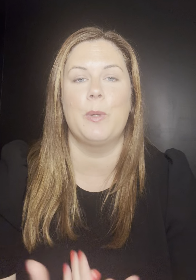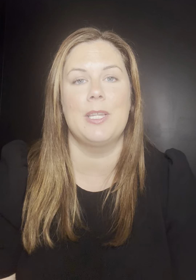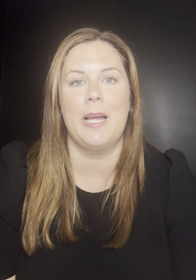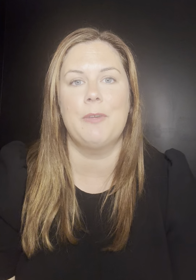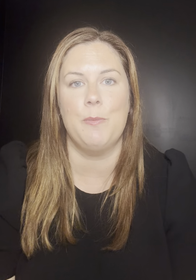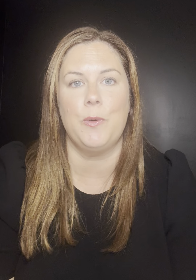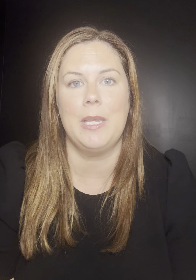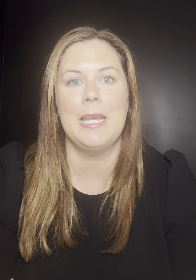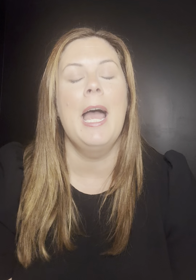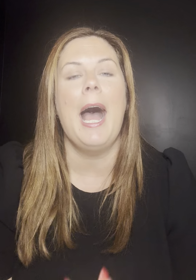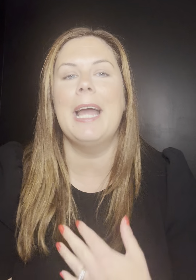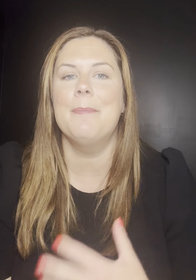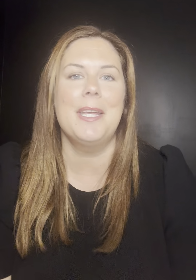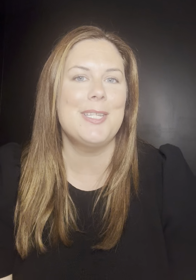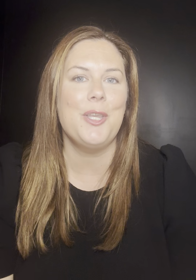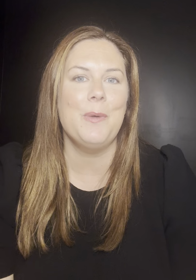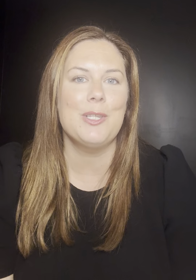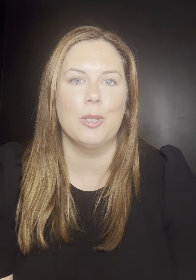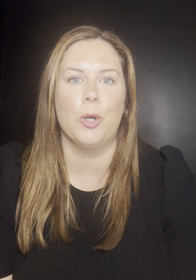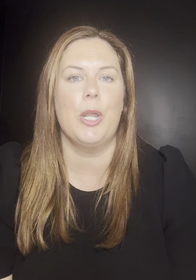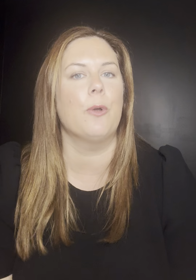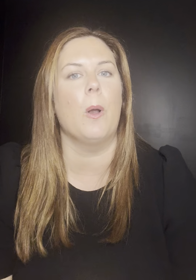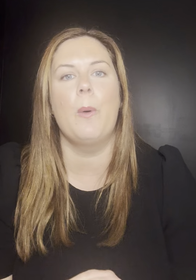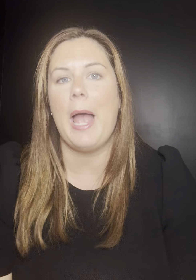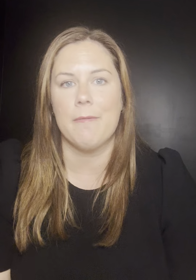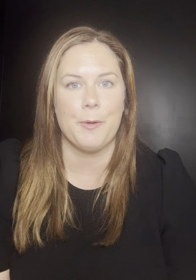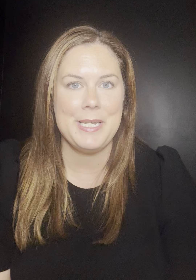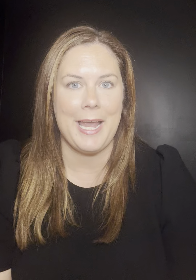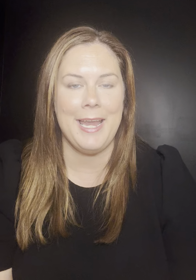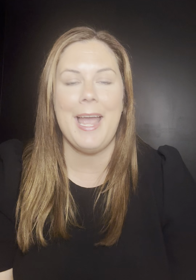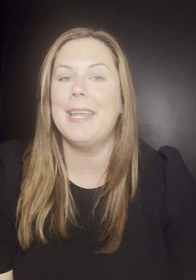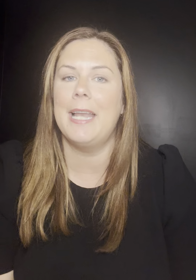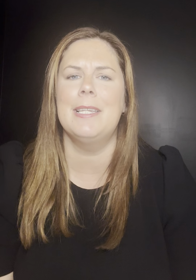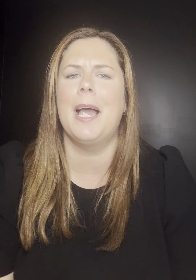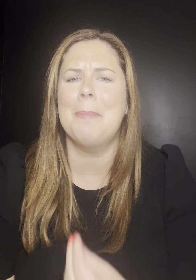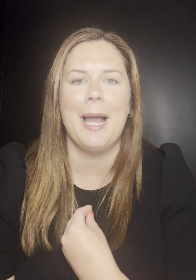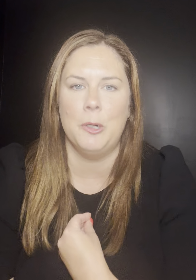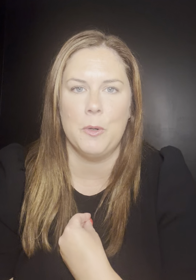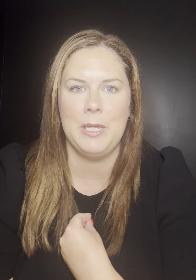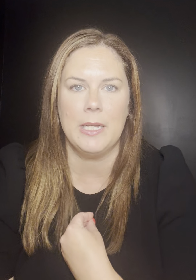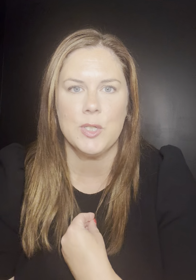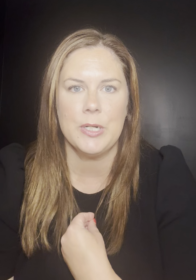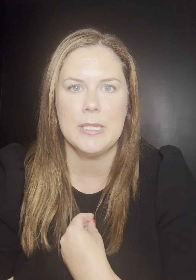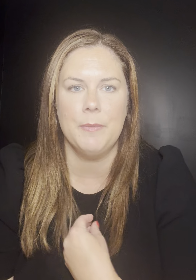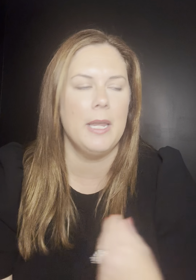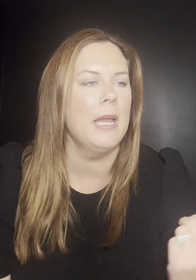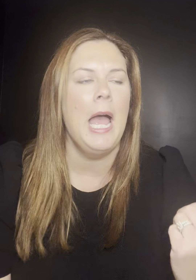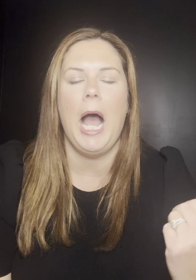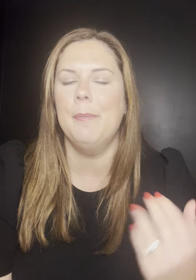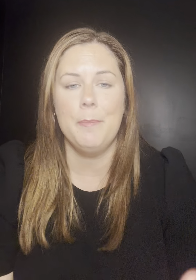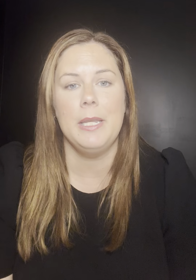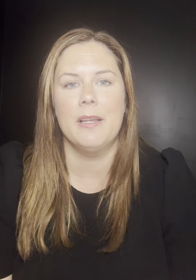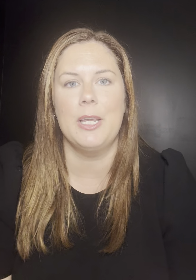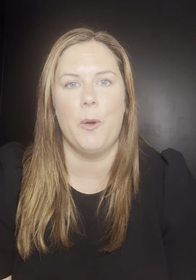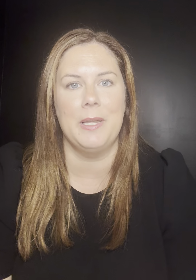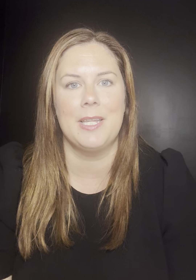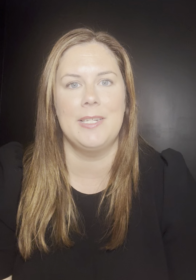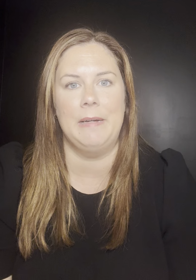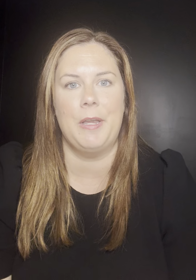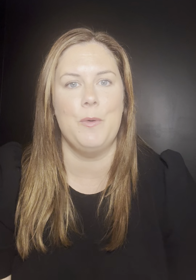the deaf community. I am continuing to learn and grow every day, and anytime I don't know the answer to something, I'm immediately going to the deaf